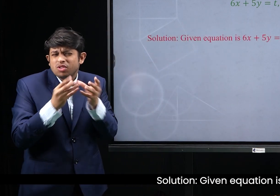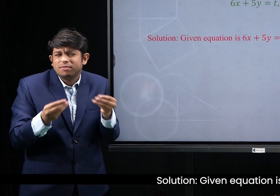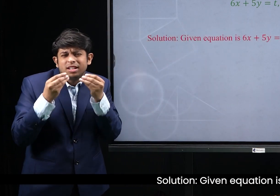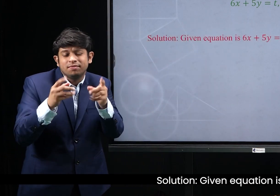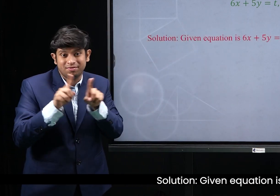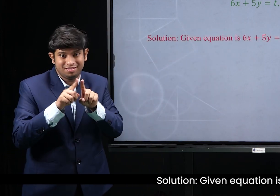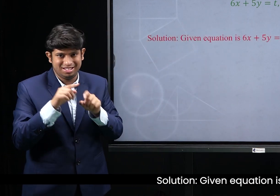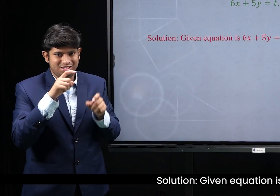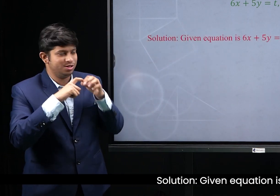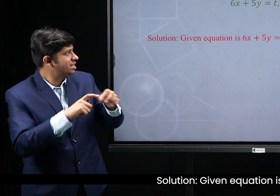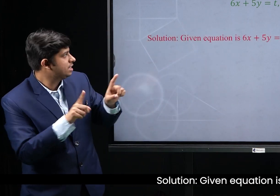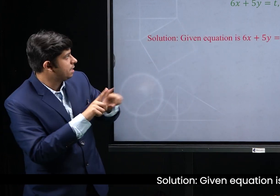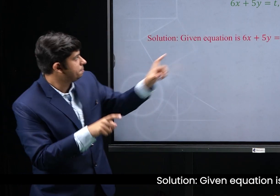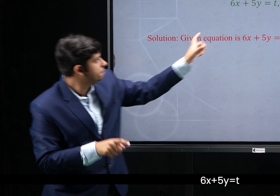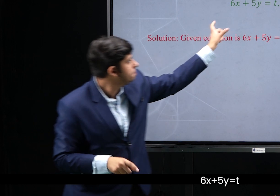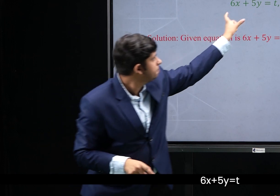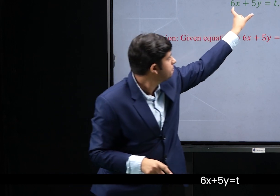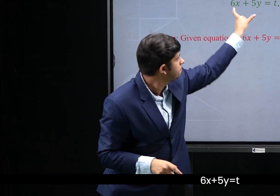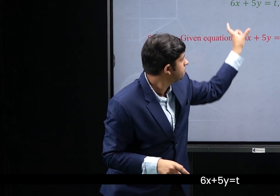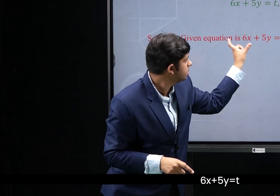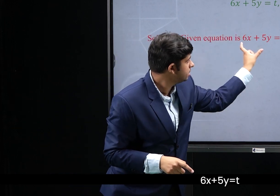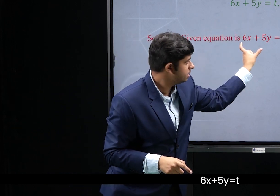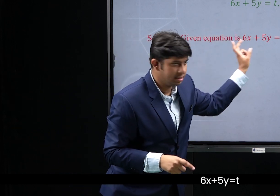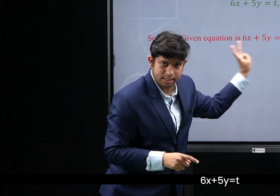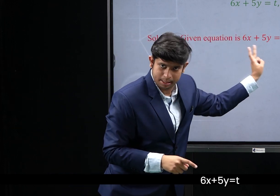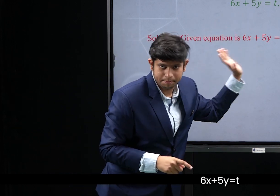Solution. Given equation is 6x plus 5y is equal to t.